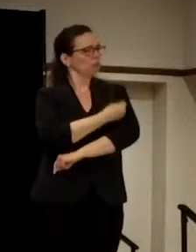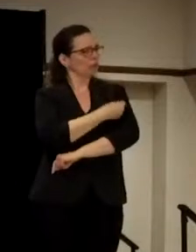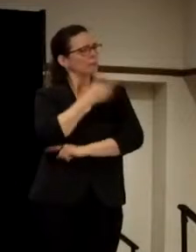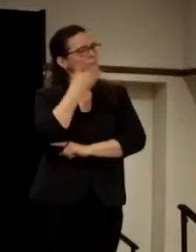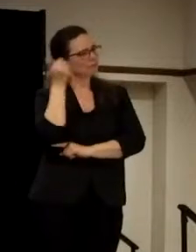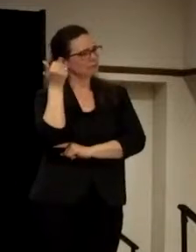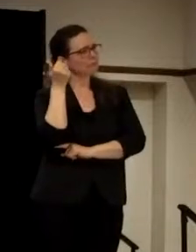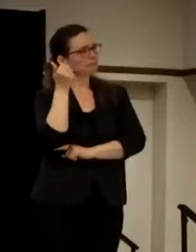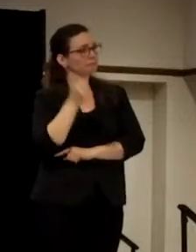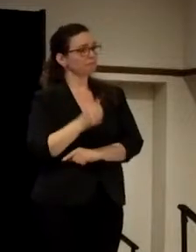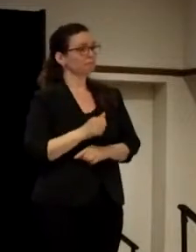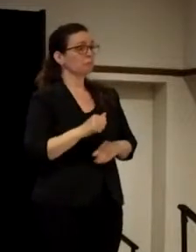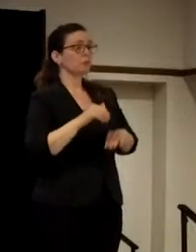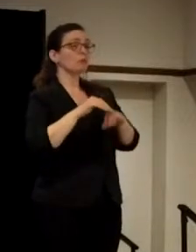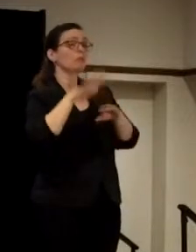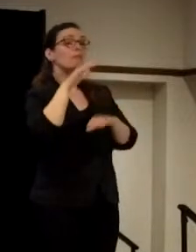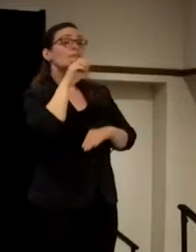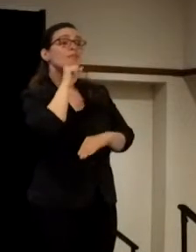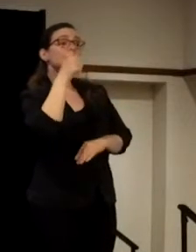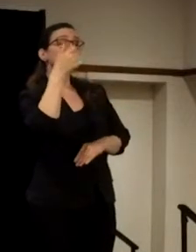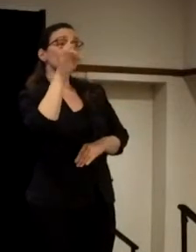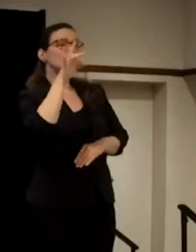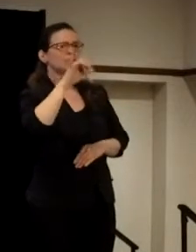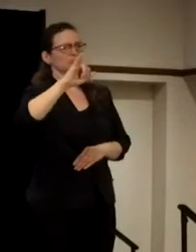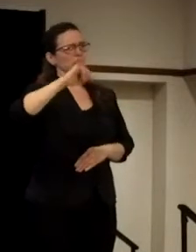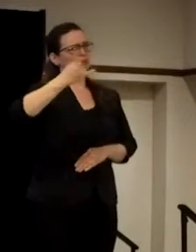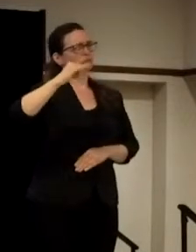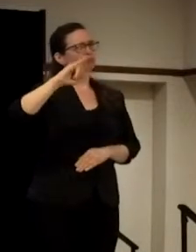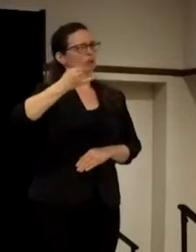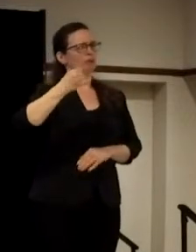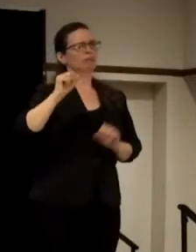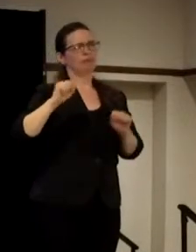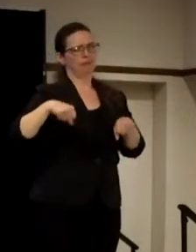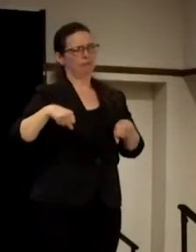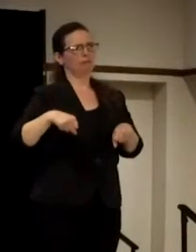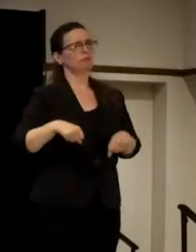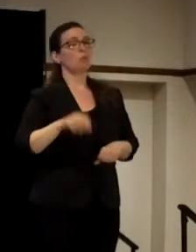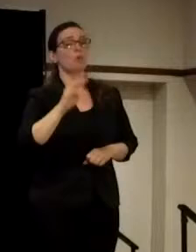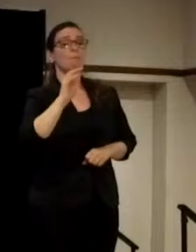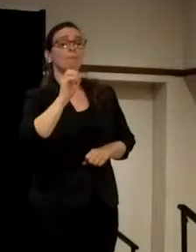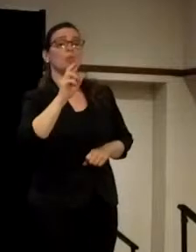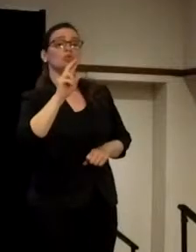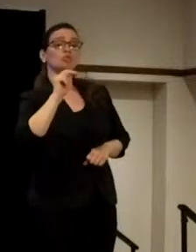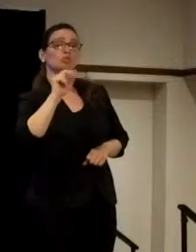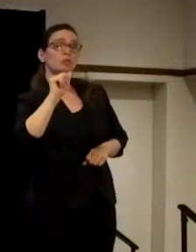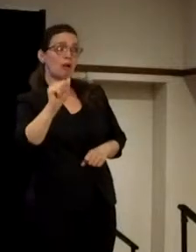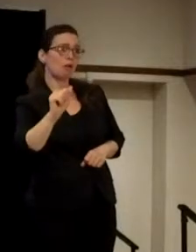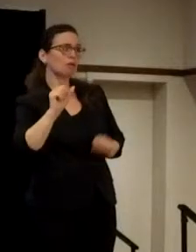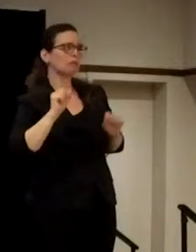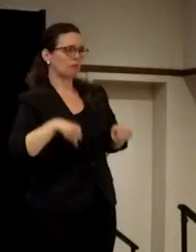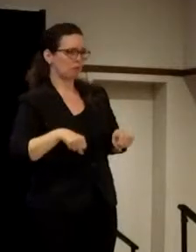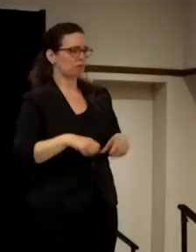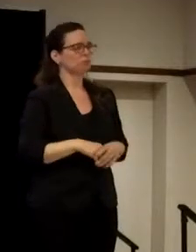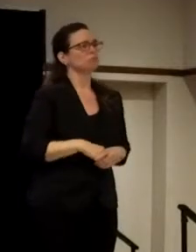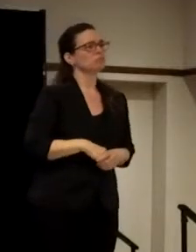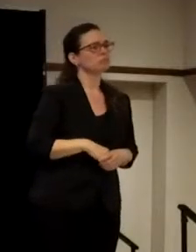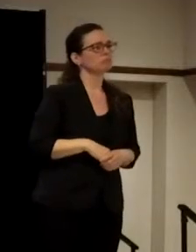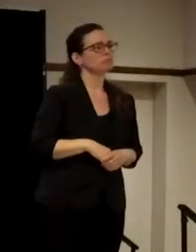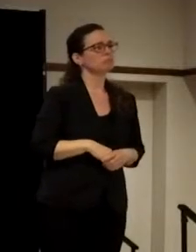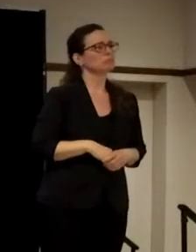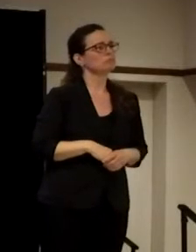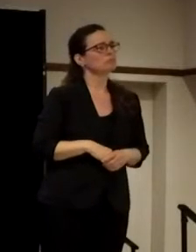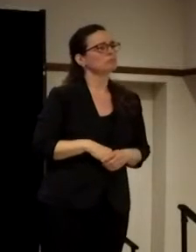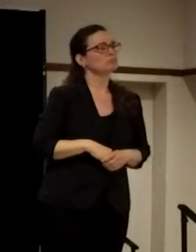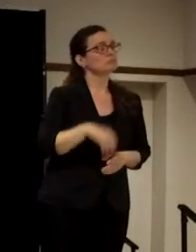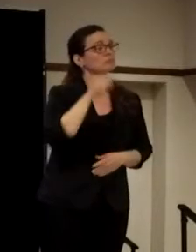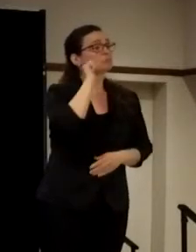18, Johnson & Johnson is 18. For us, tomorrow and Thursday, we will have Pfizer